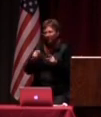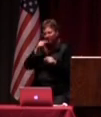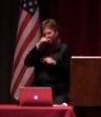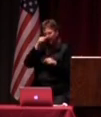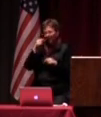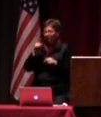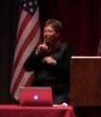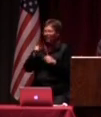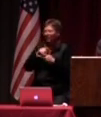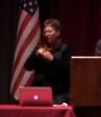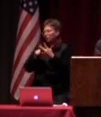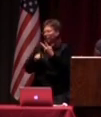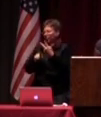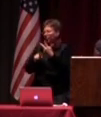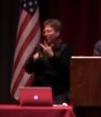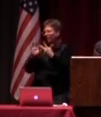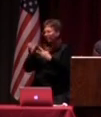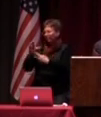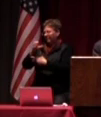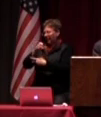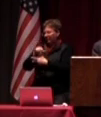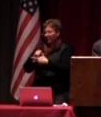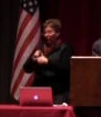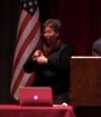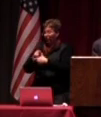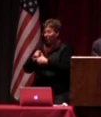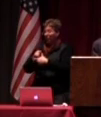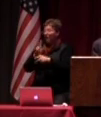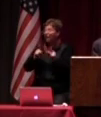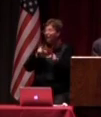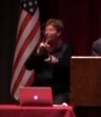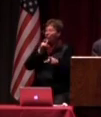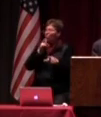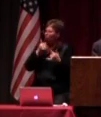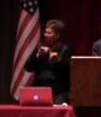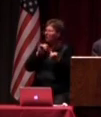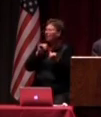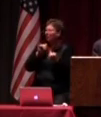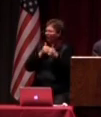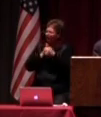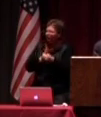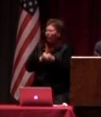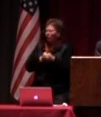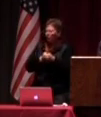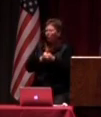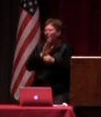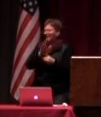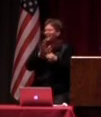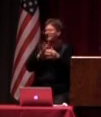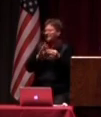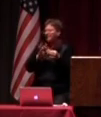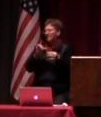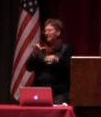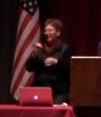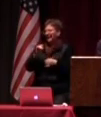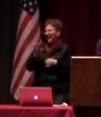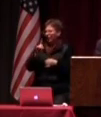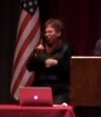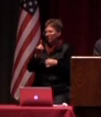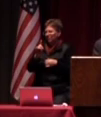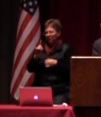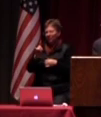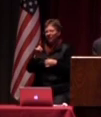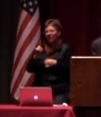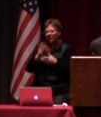into three camps. First, there are those who do still buy into the legend heart and soul. And one prominent example, some of you